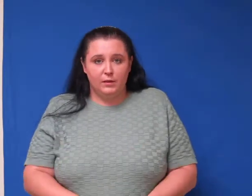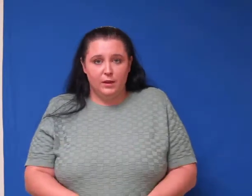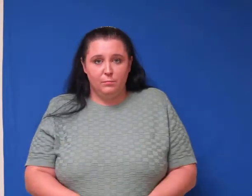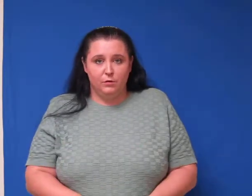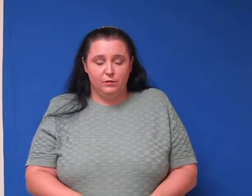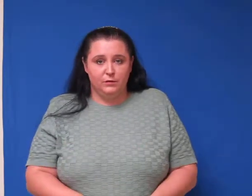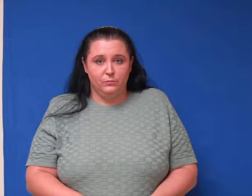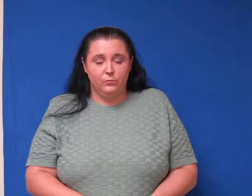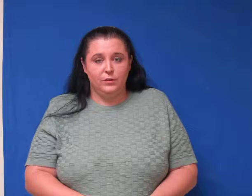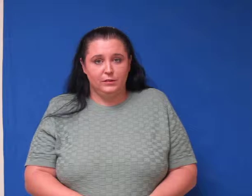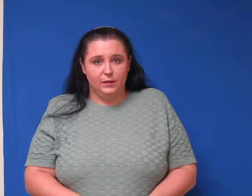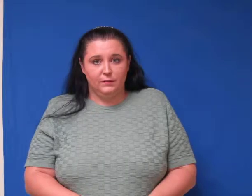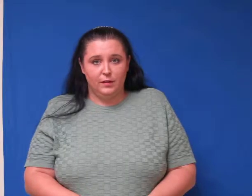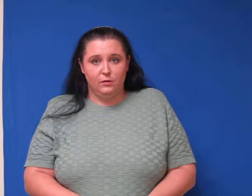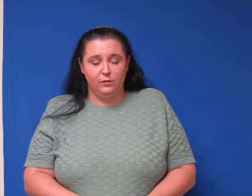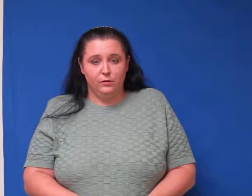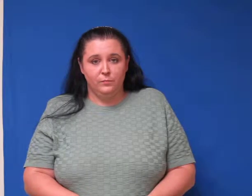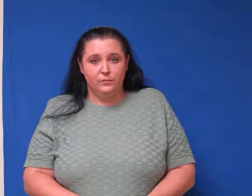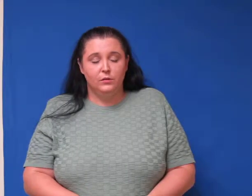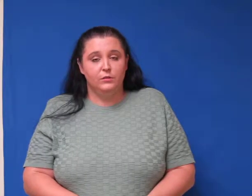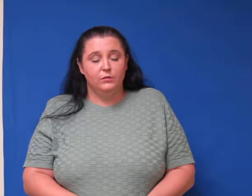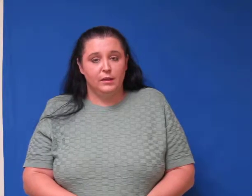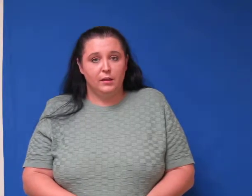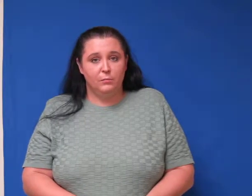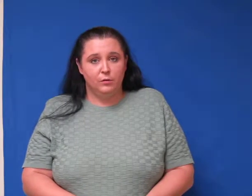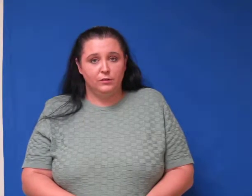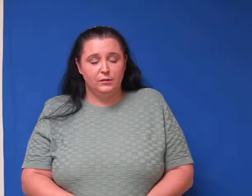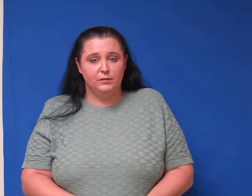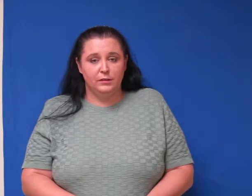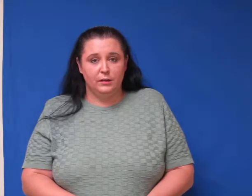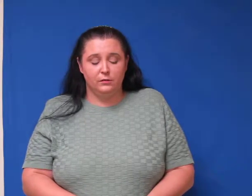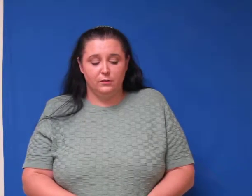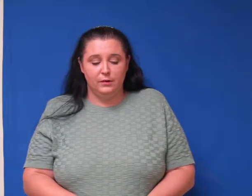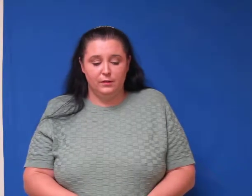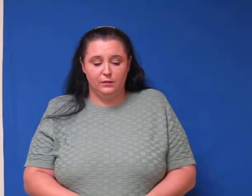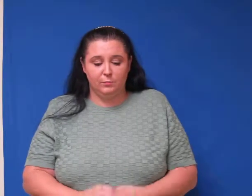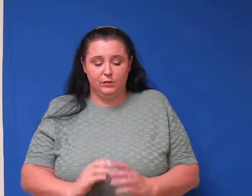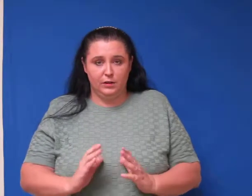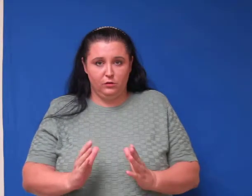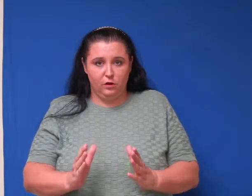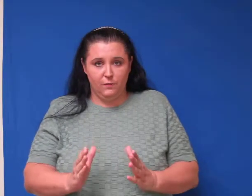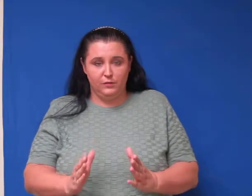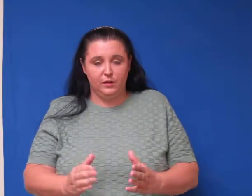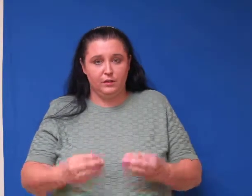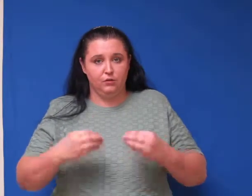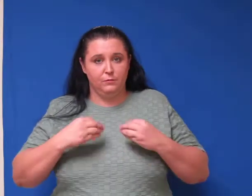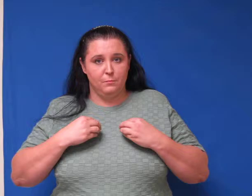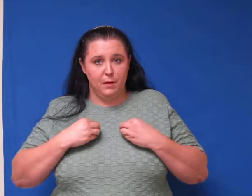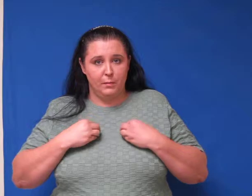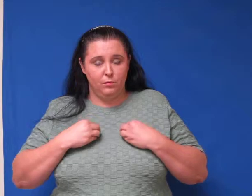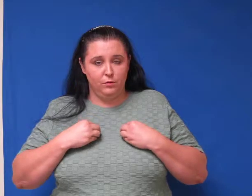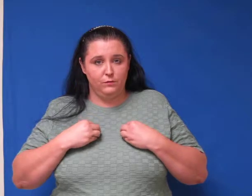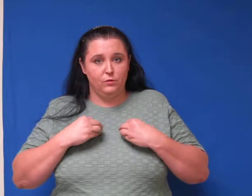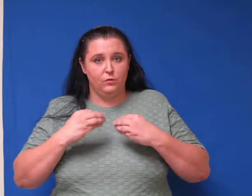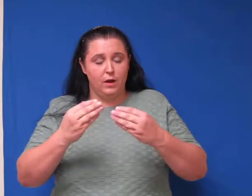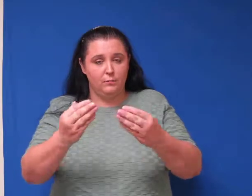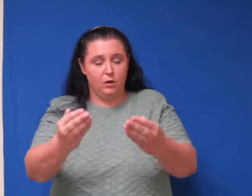second person. We discussed that earlier. So second person singular in this particular conversation, from my point of view, I'm talking